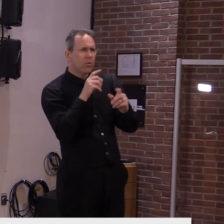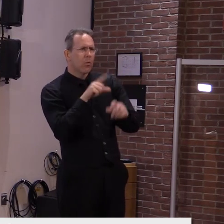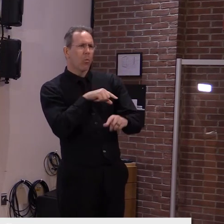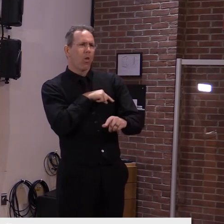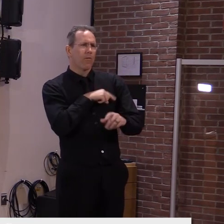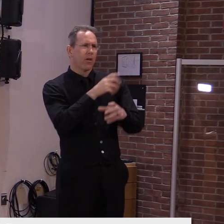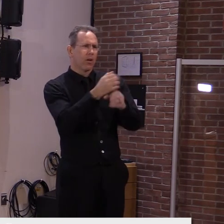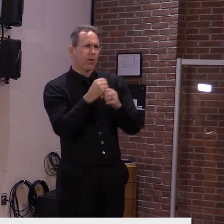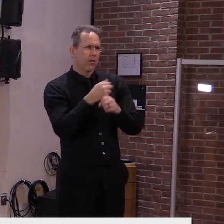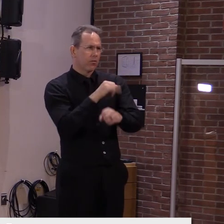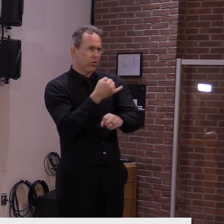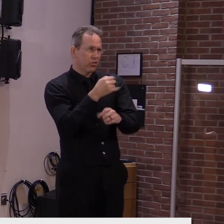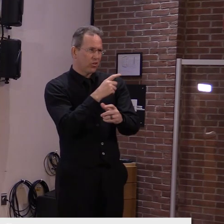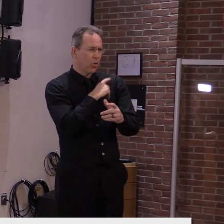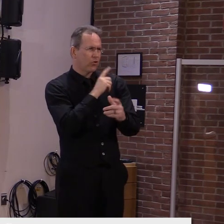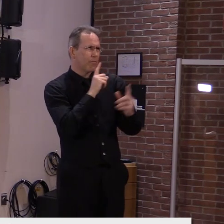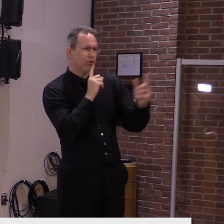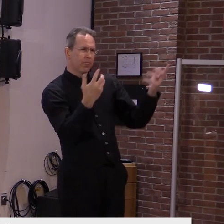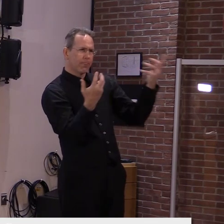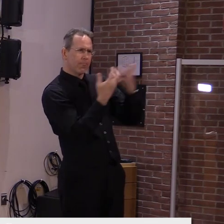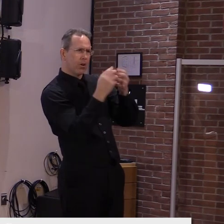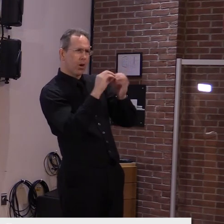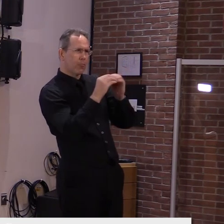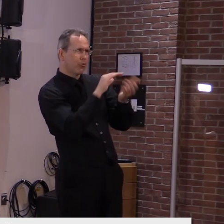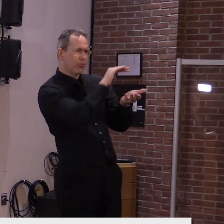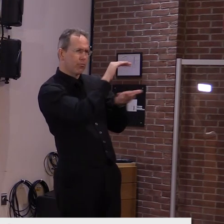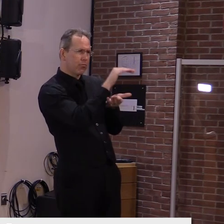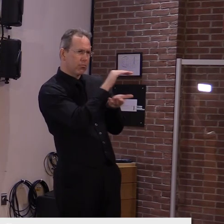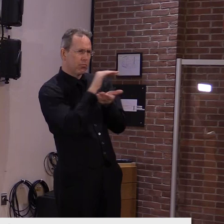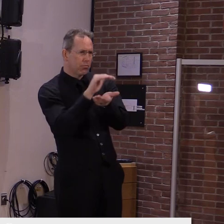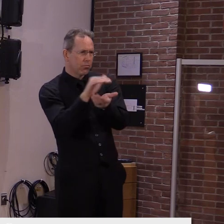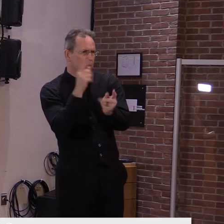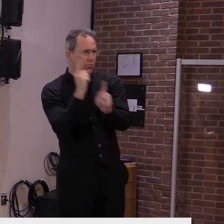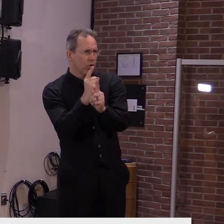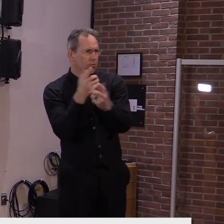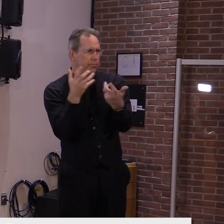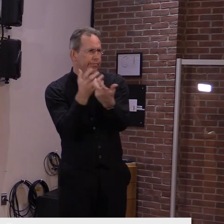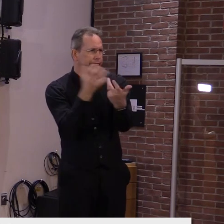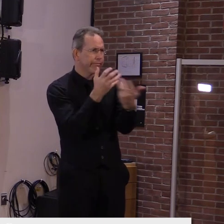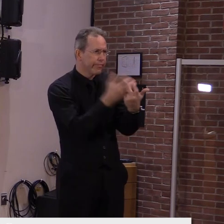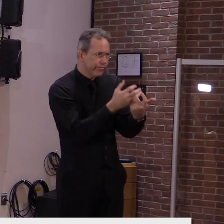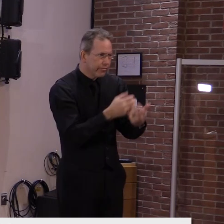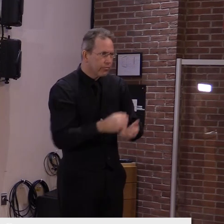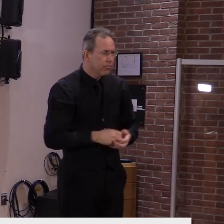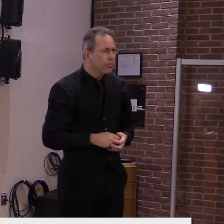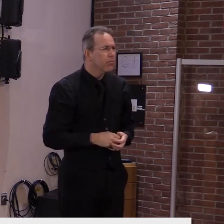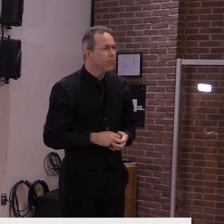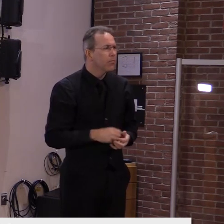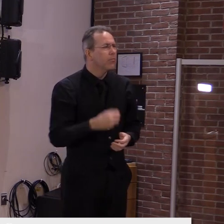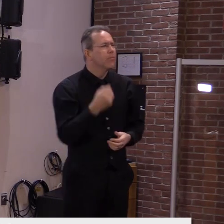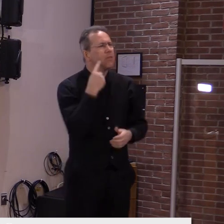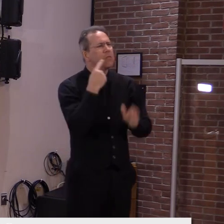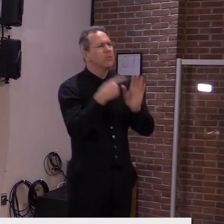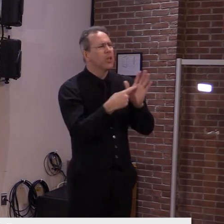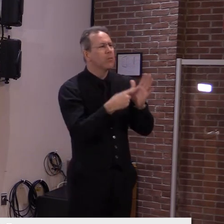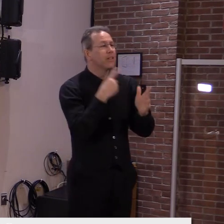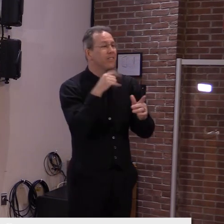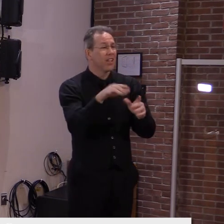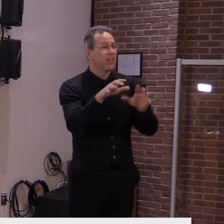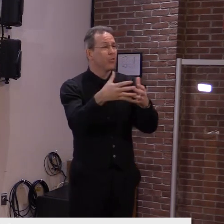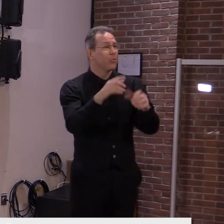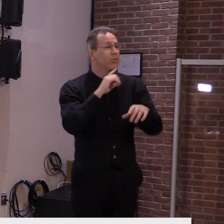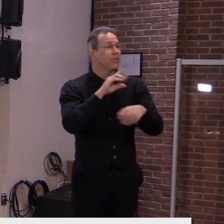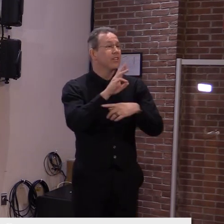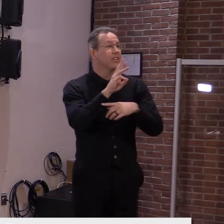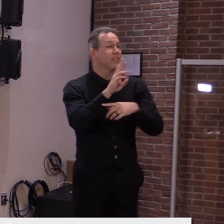accordingly throughout that county. For example, if there's a certain amount of 75-year-olds, if it was a 75-year-old age